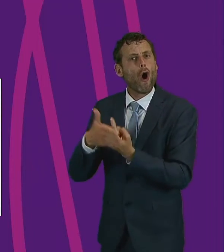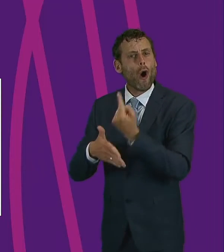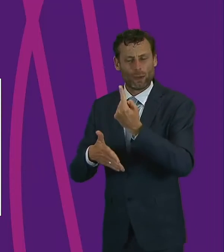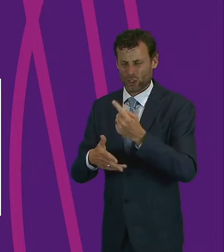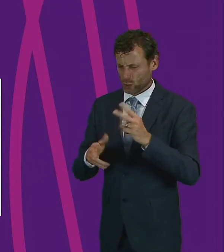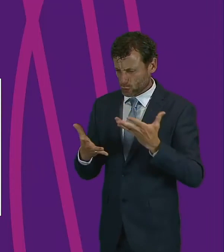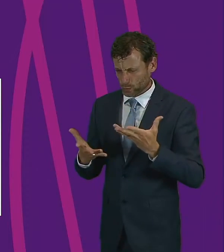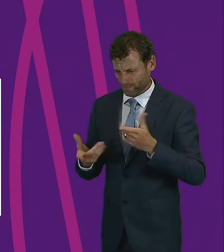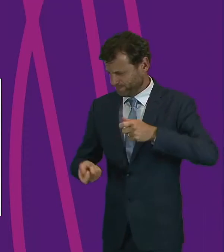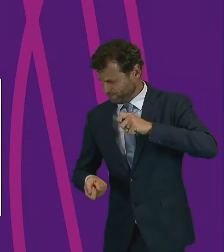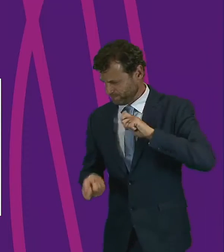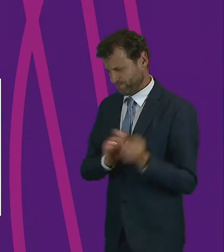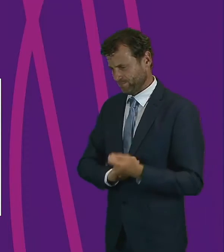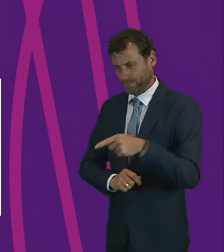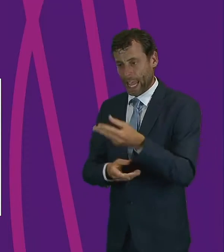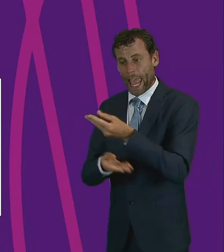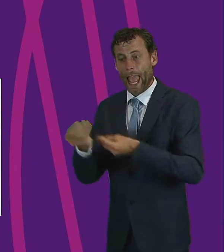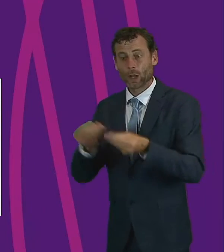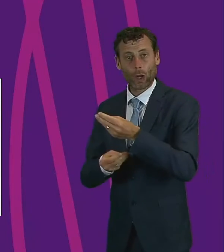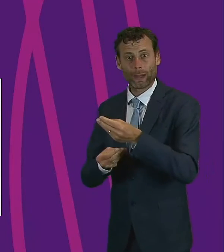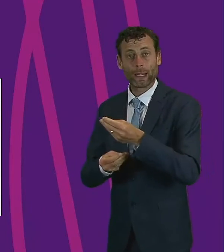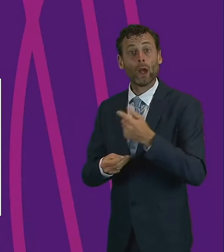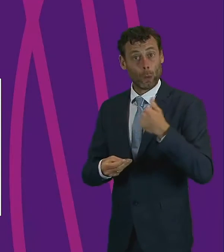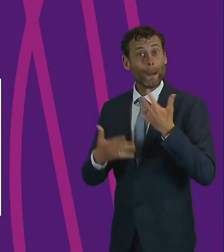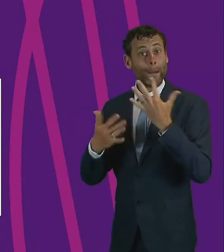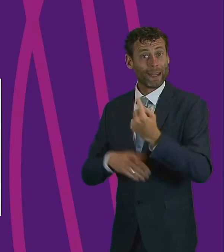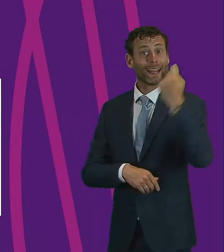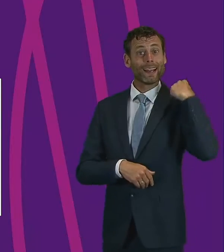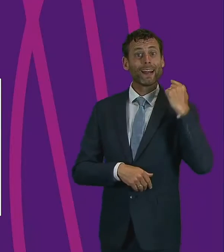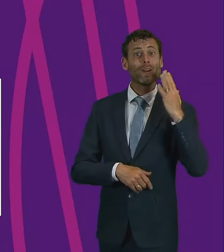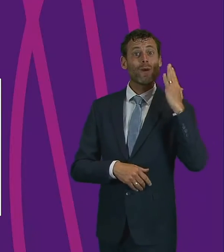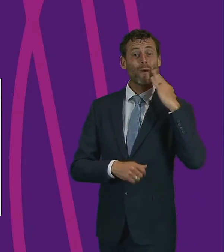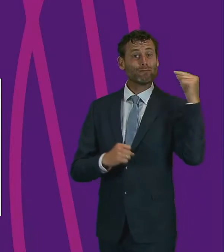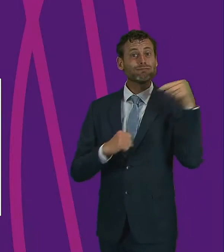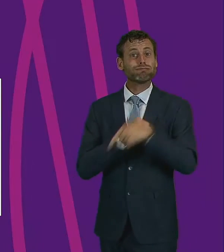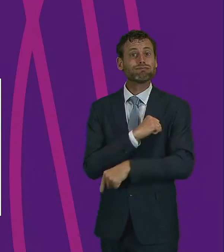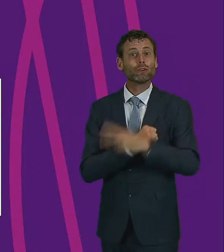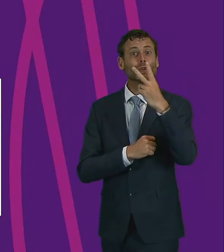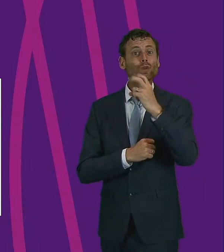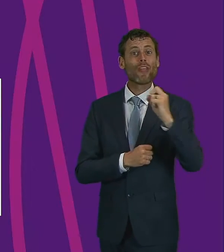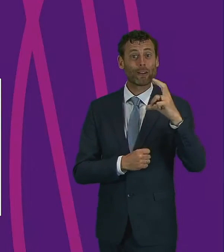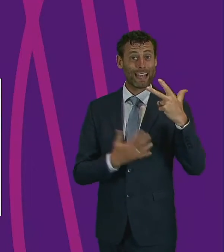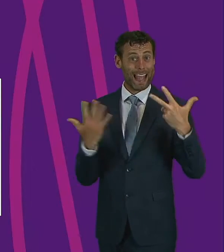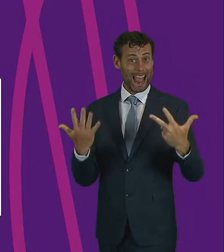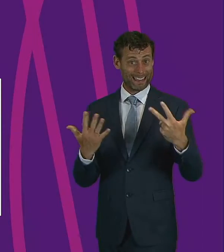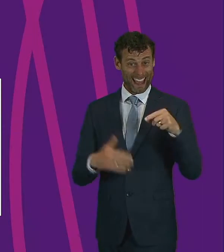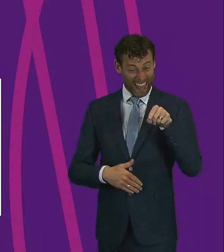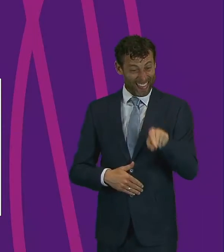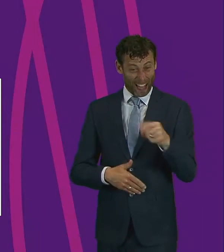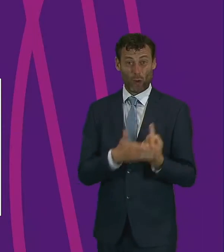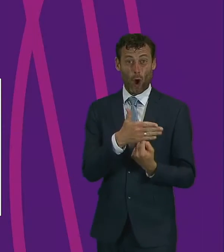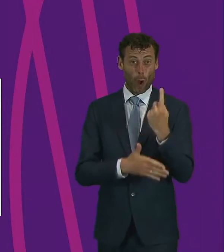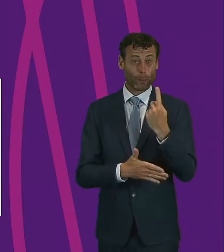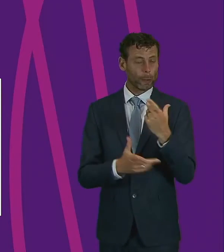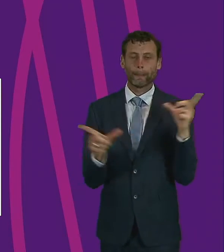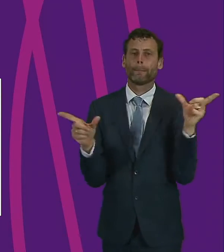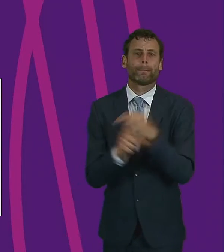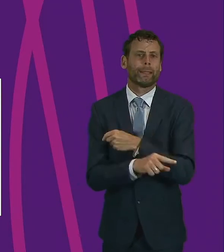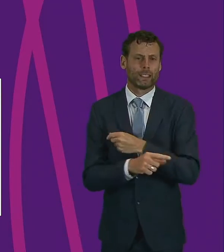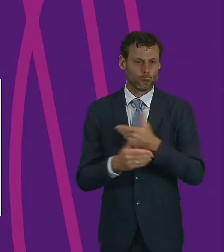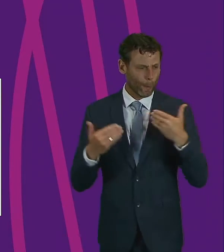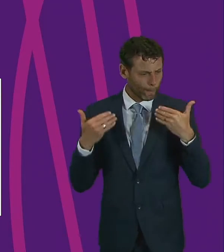vulnerable and younger have been hit the hardest, and inequality has grown. I do not think the younger generations